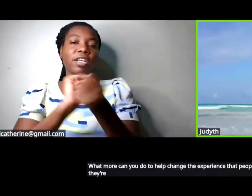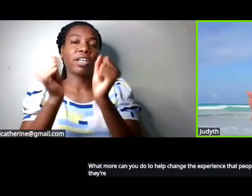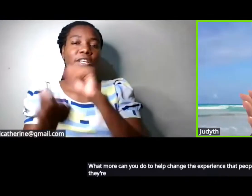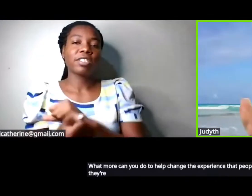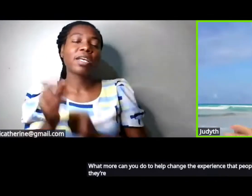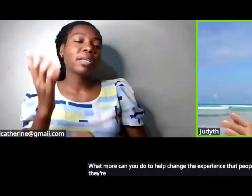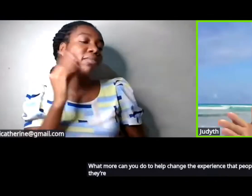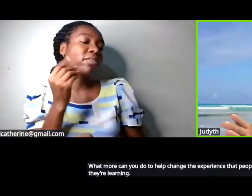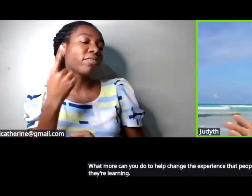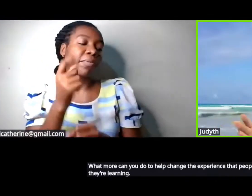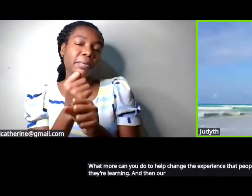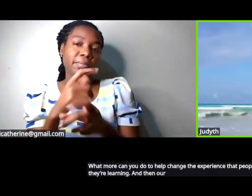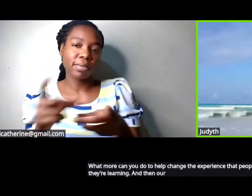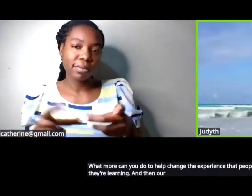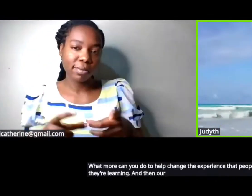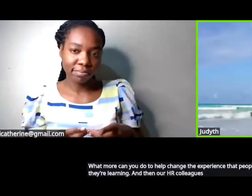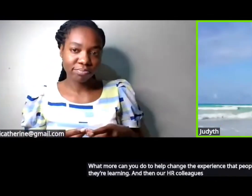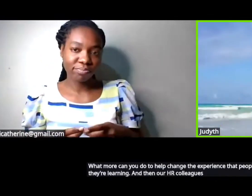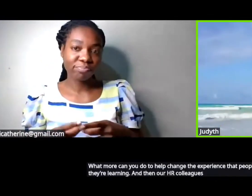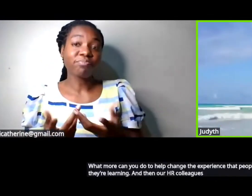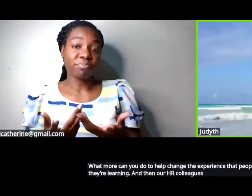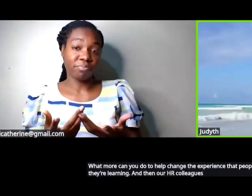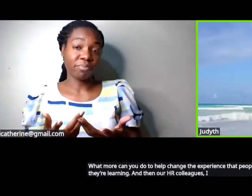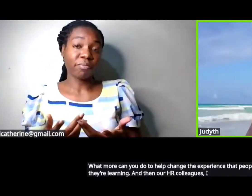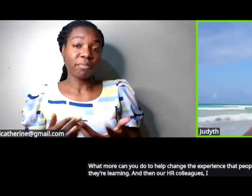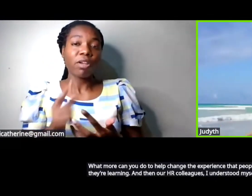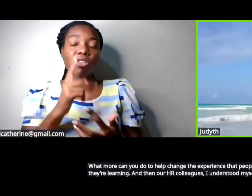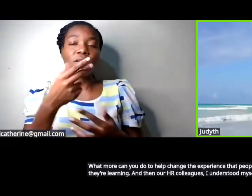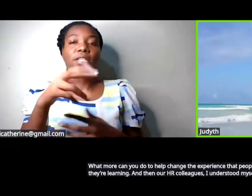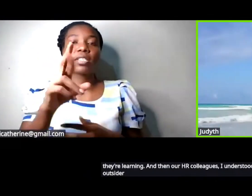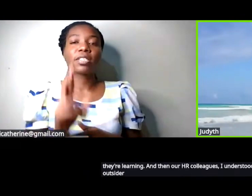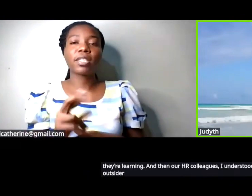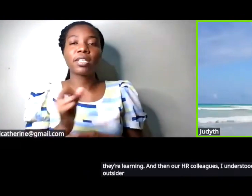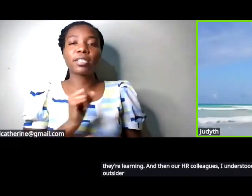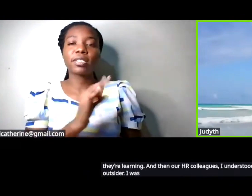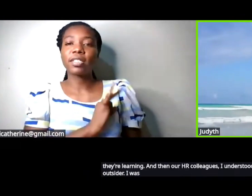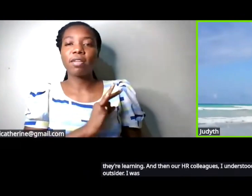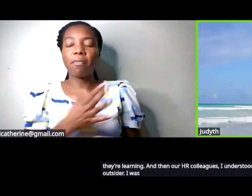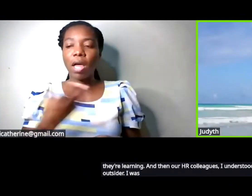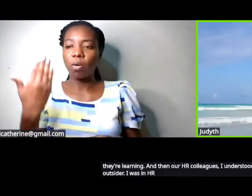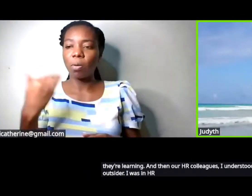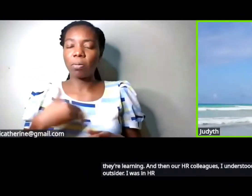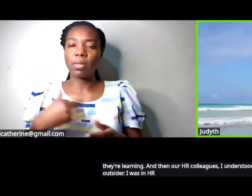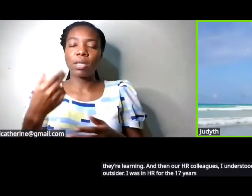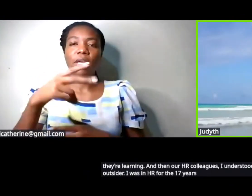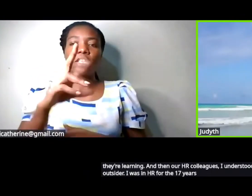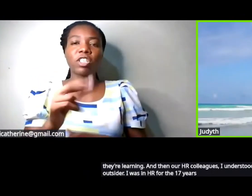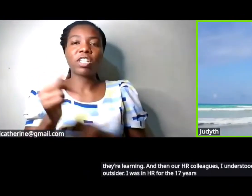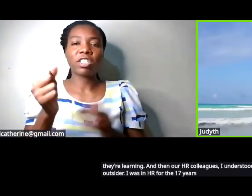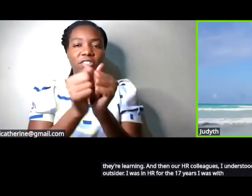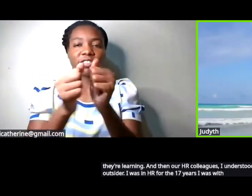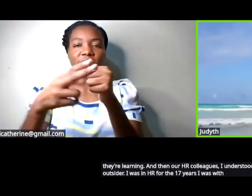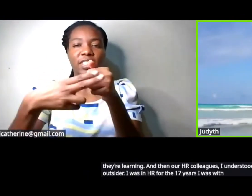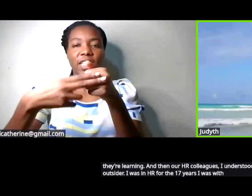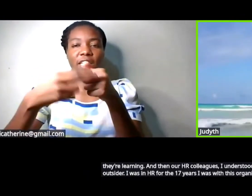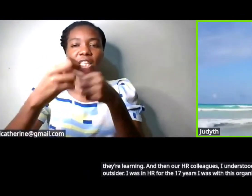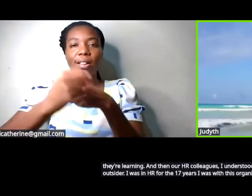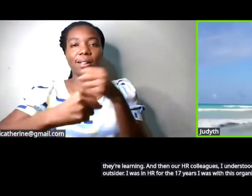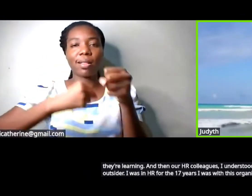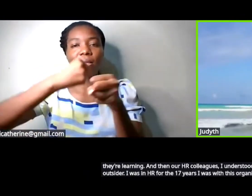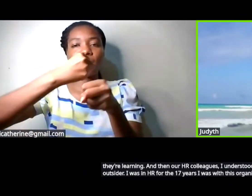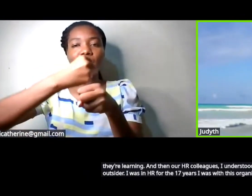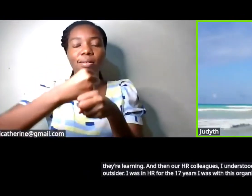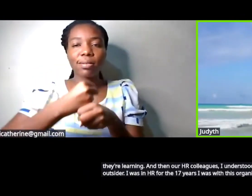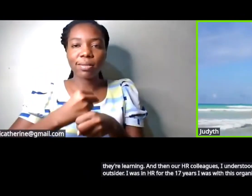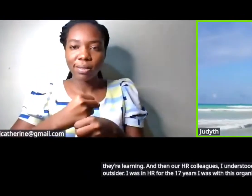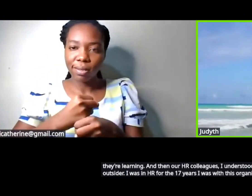our HR colleagues, I always saw myself as an outsider. I was in HR for the 17 years I was with this organization. But I always